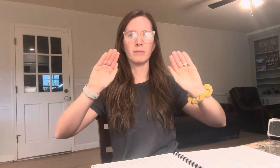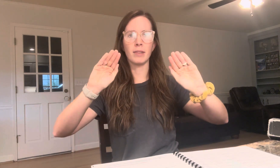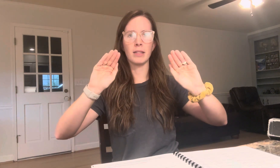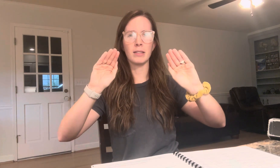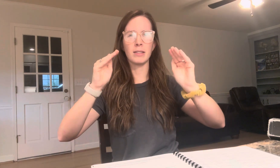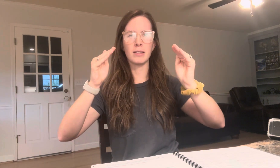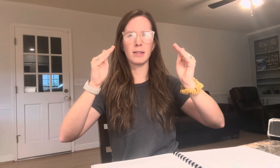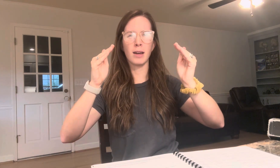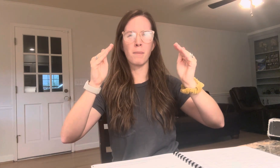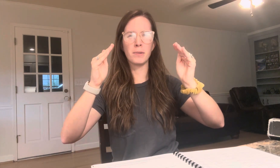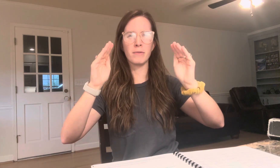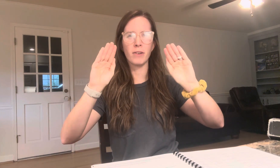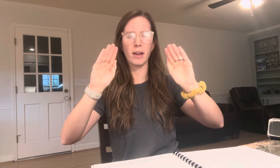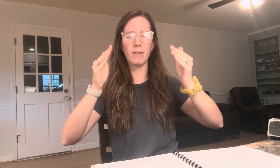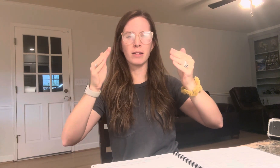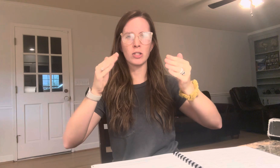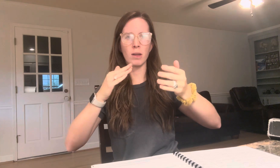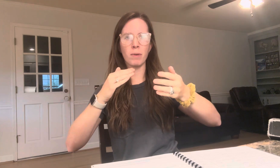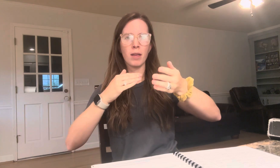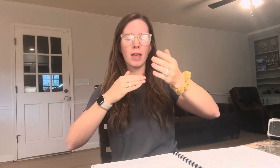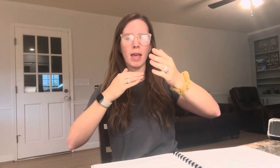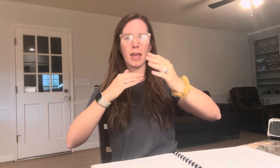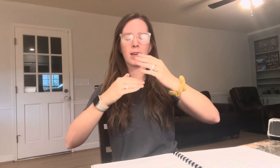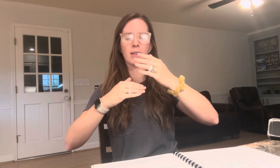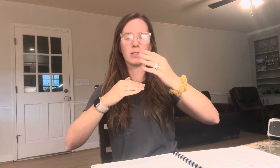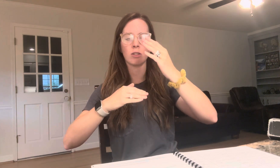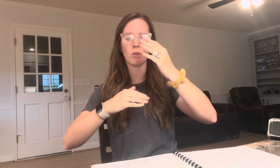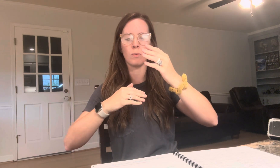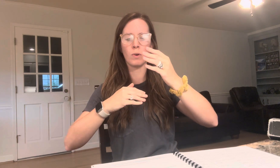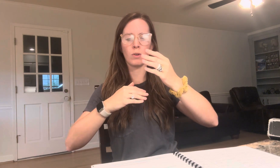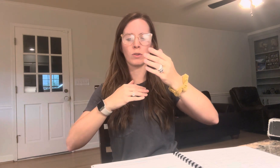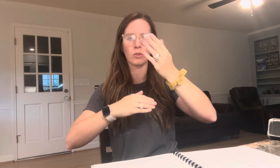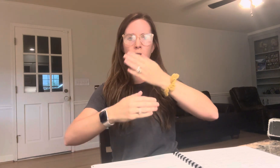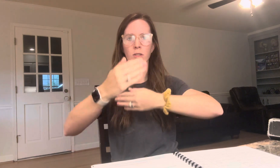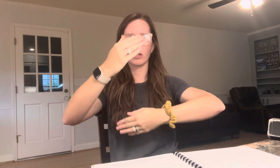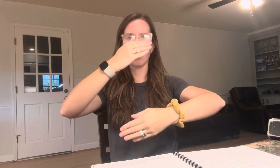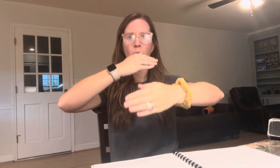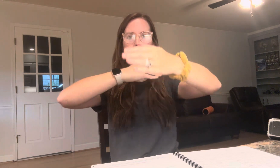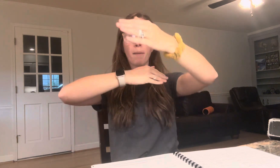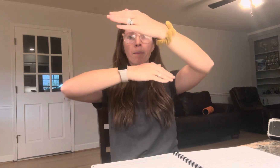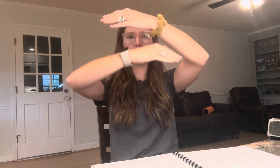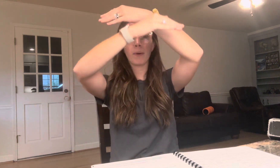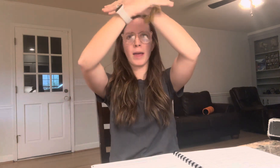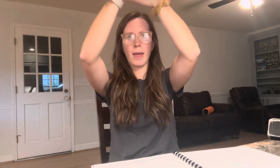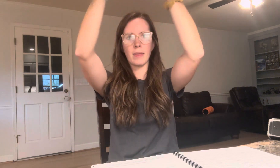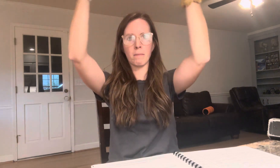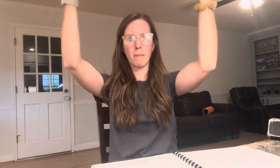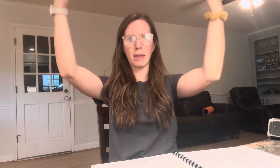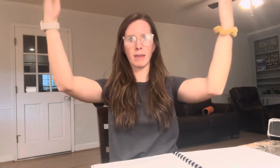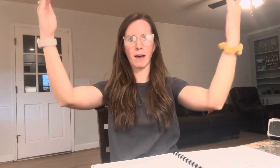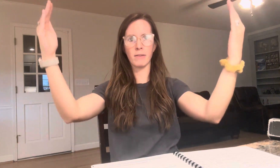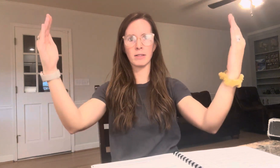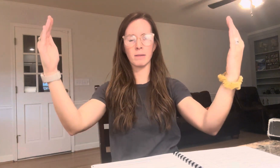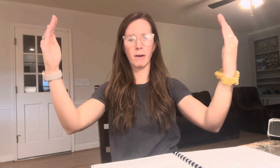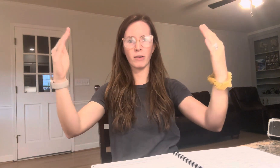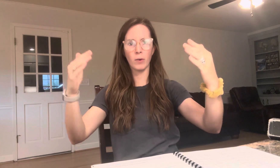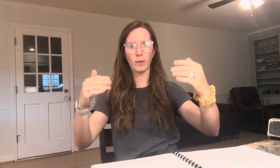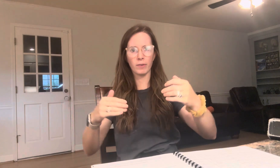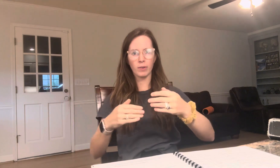this cupped 5 hand shape, and you will just go up and then make the heavens above you